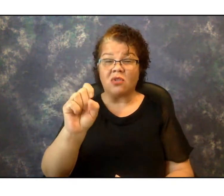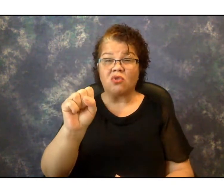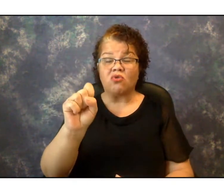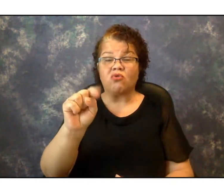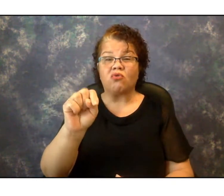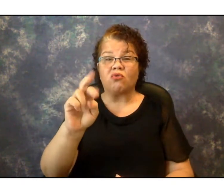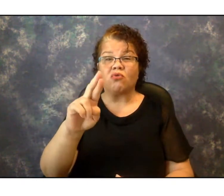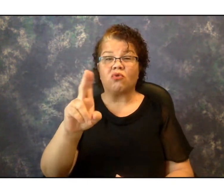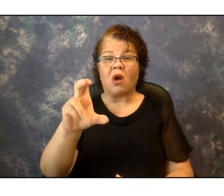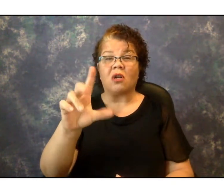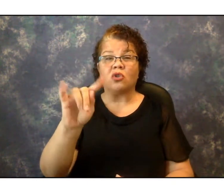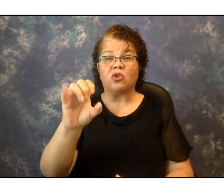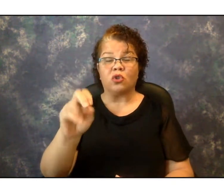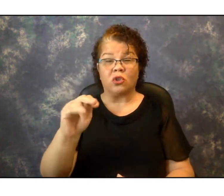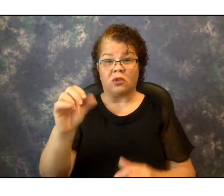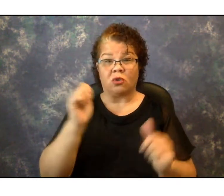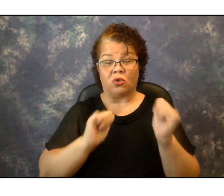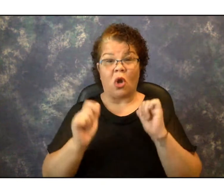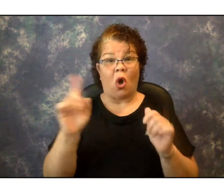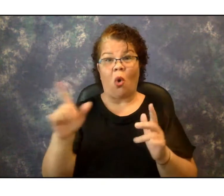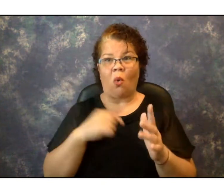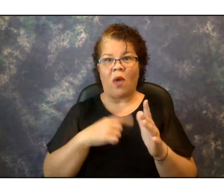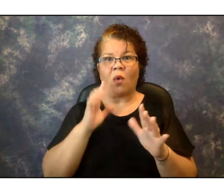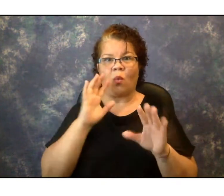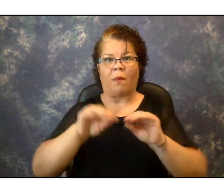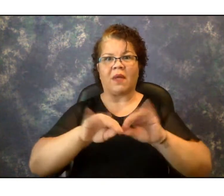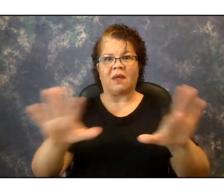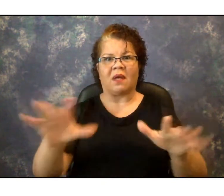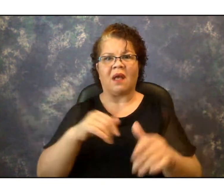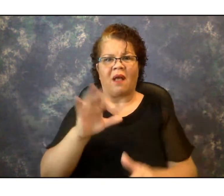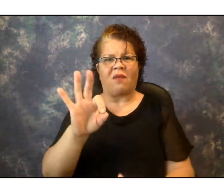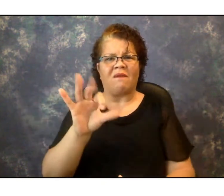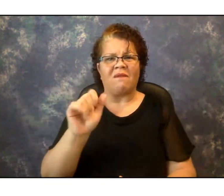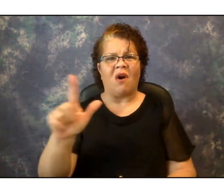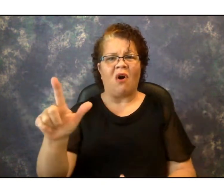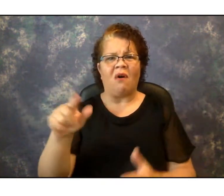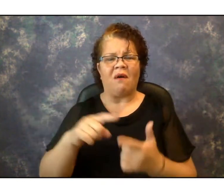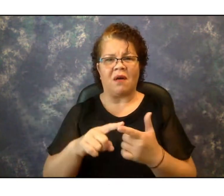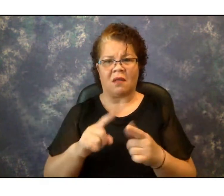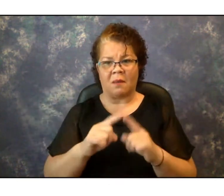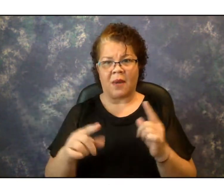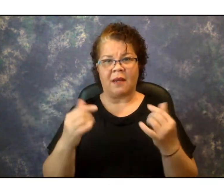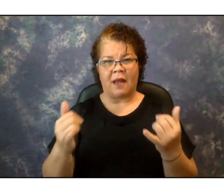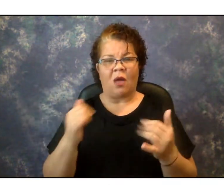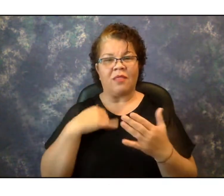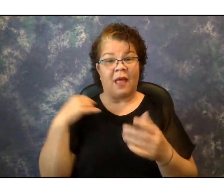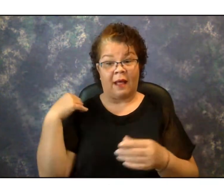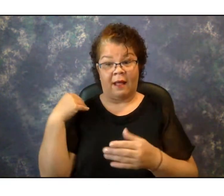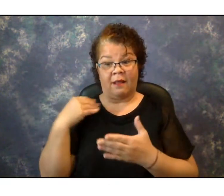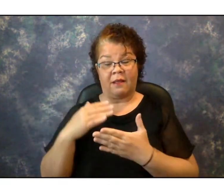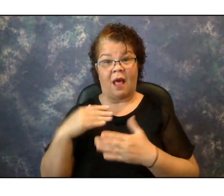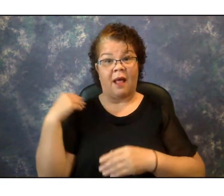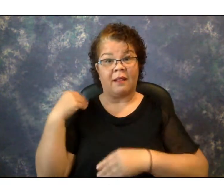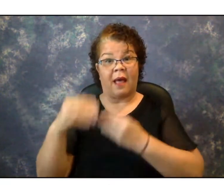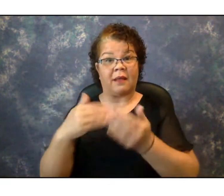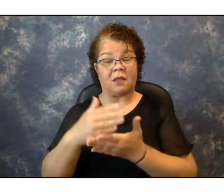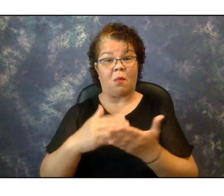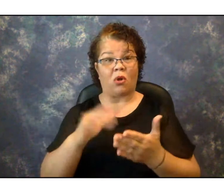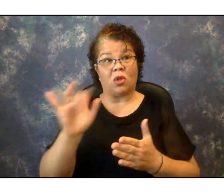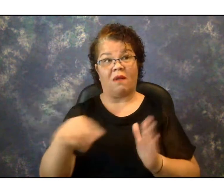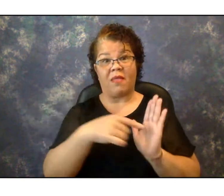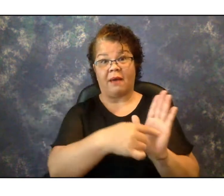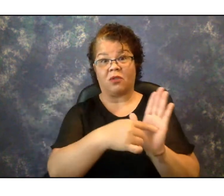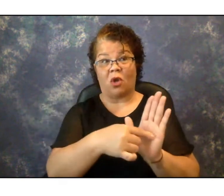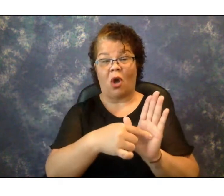5th anniversary, and it's talking very much about now. And the legacy portion of that show is going to be really powerful, and we have some